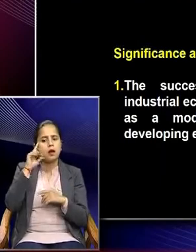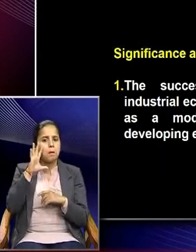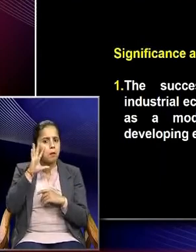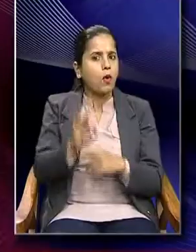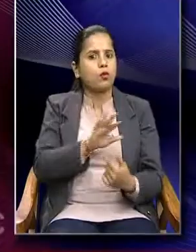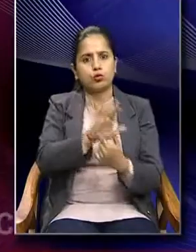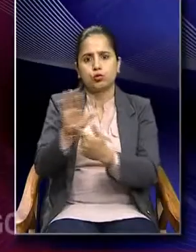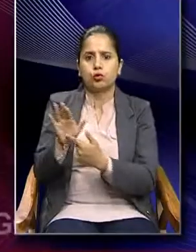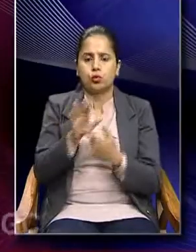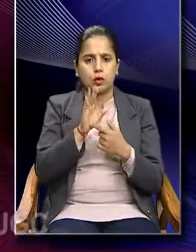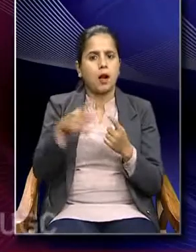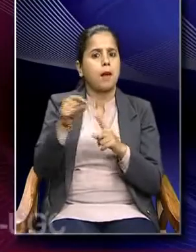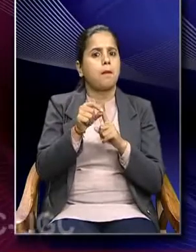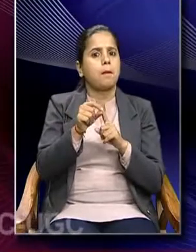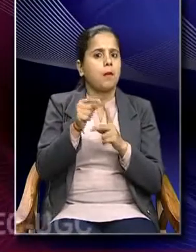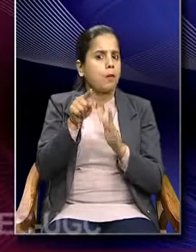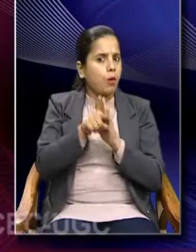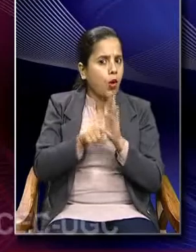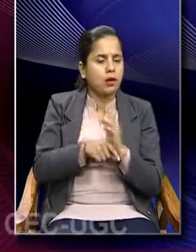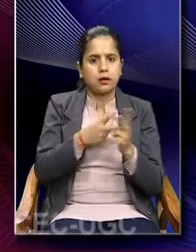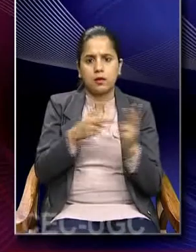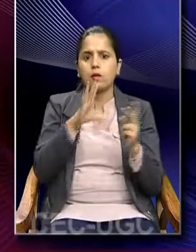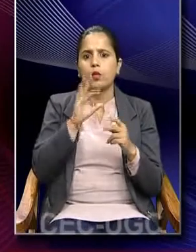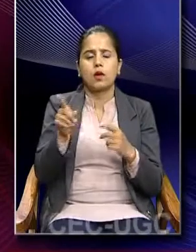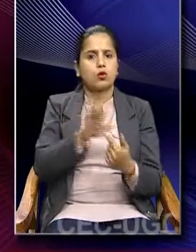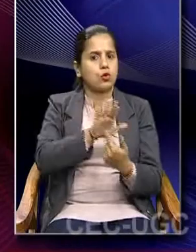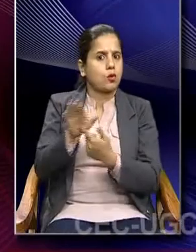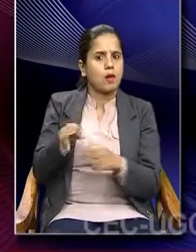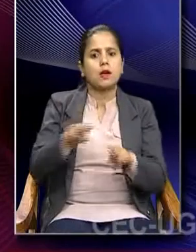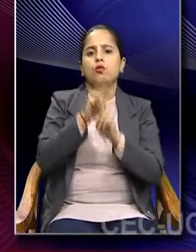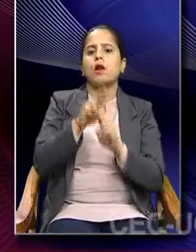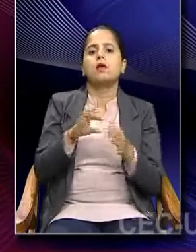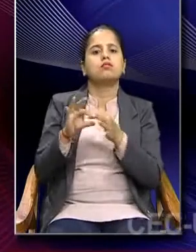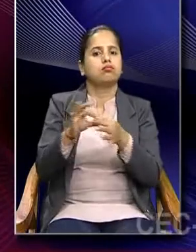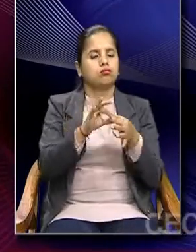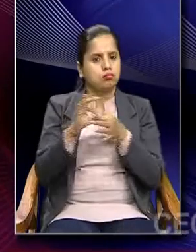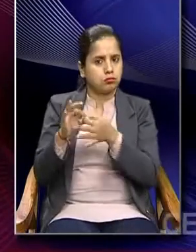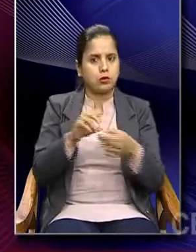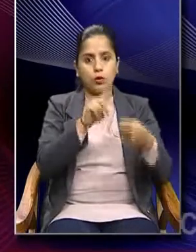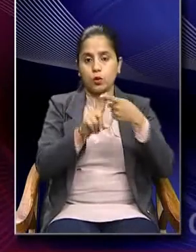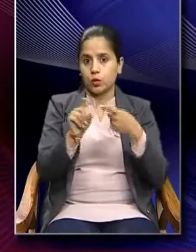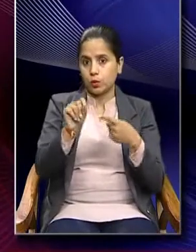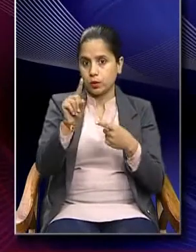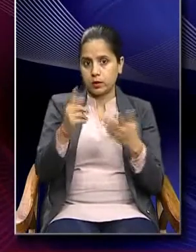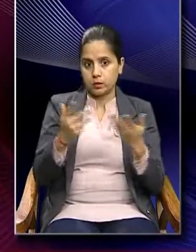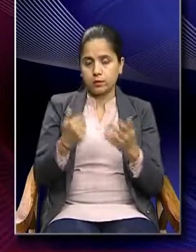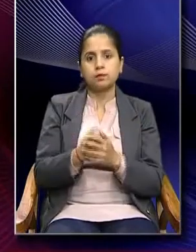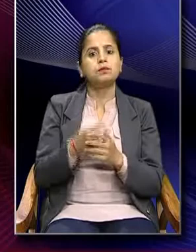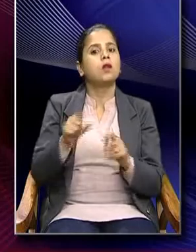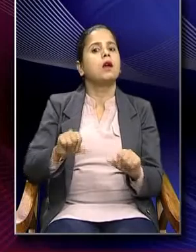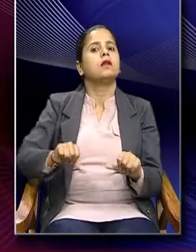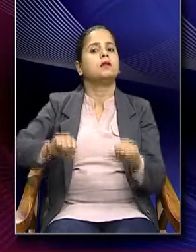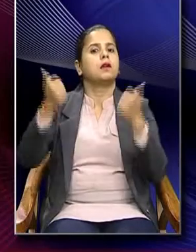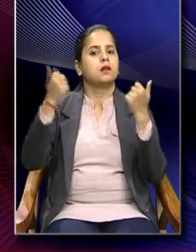and it has a lot of policy implications in international relations. The first one is the success of